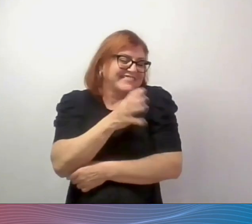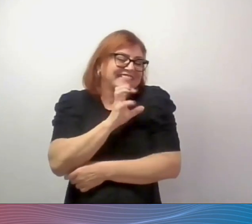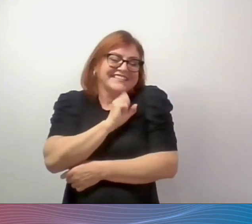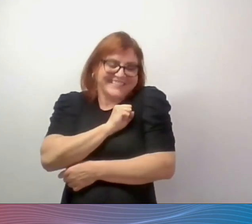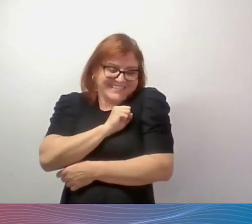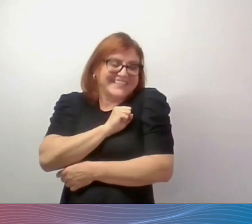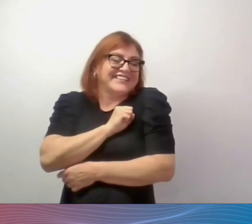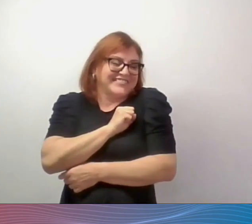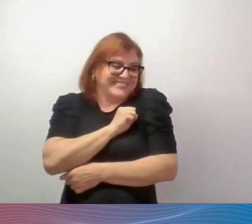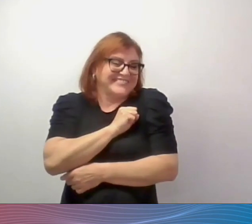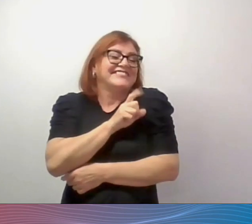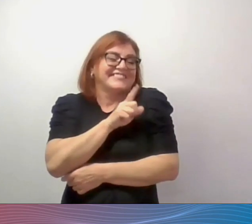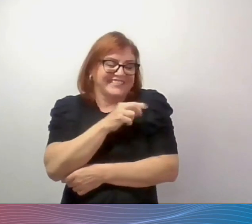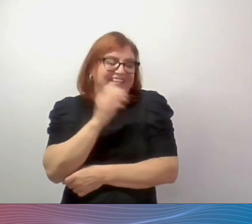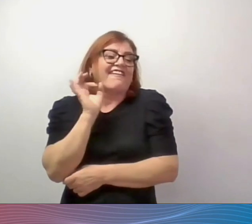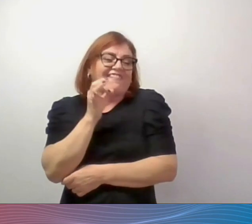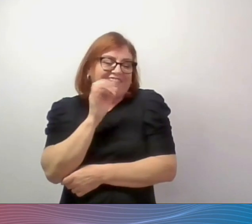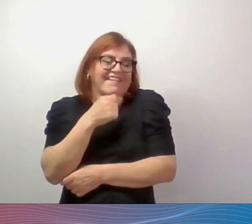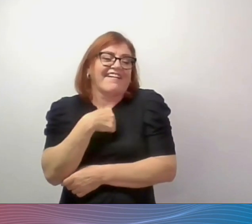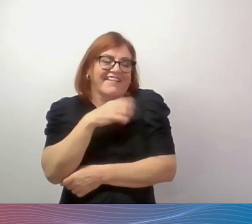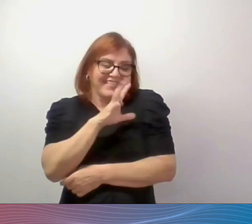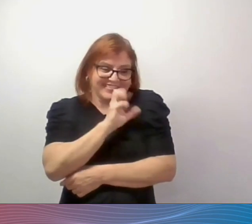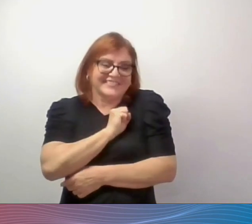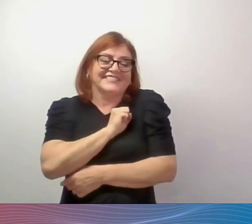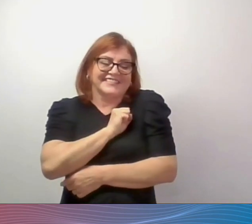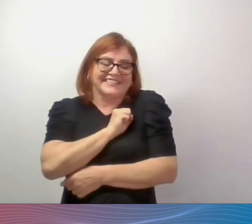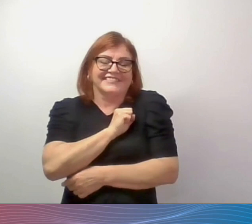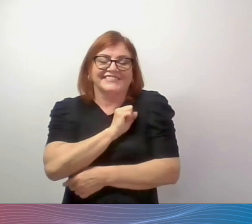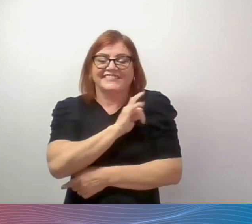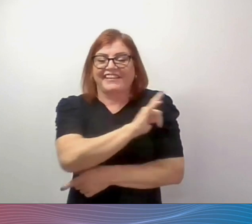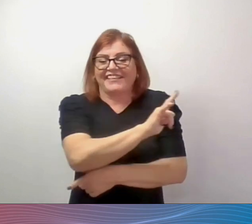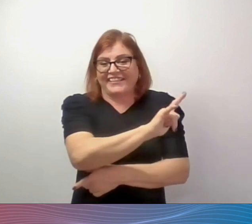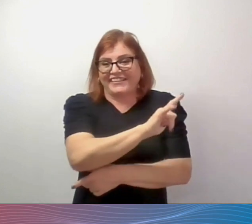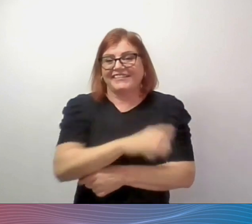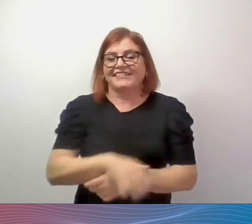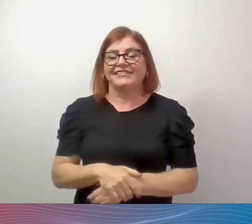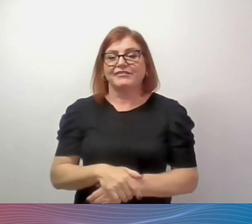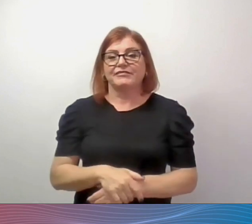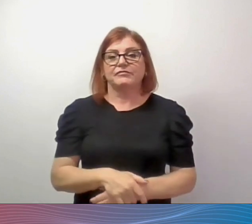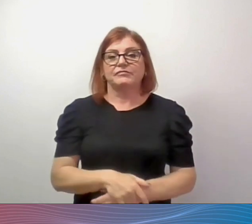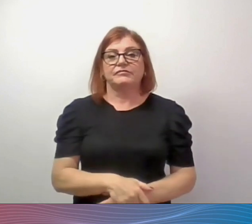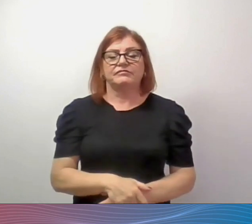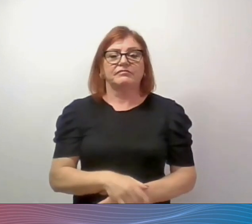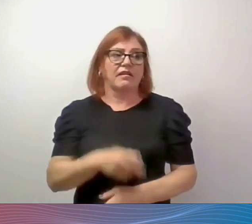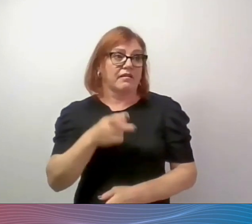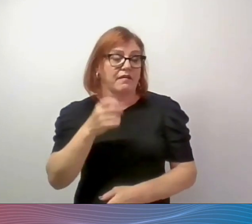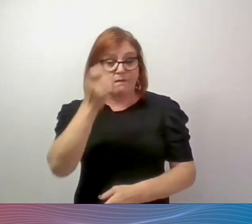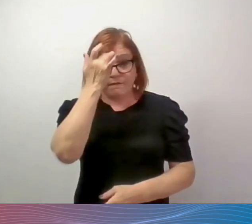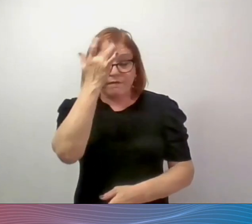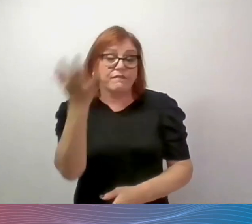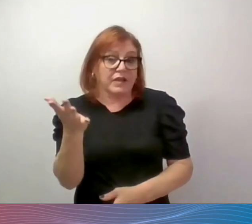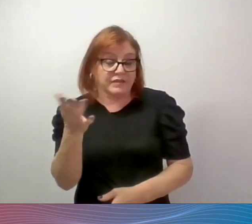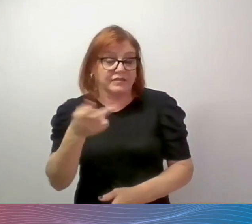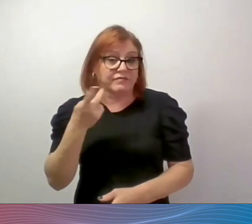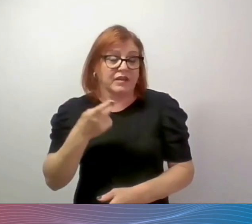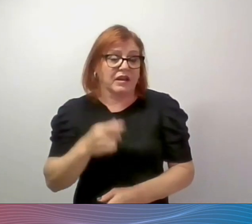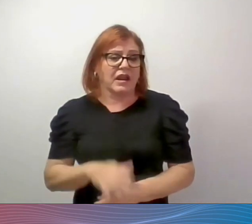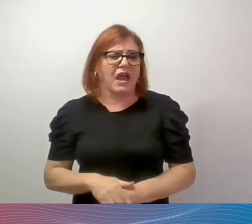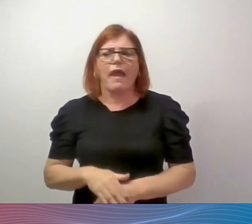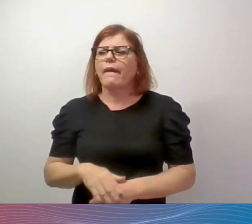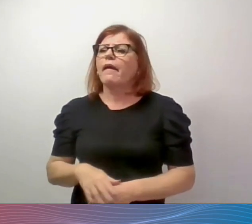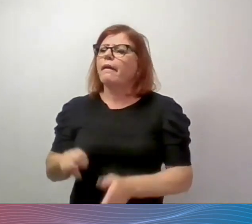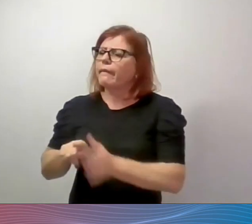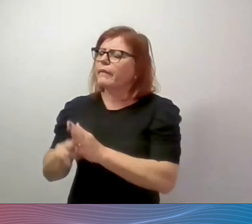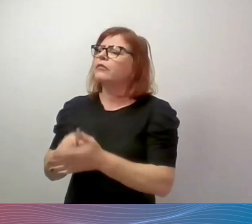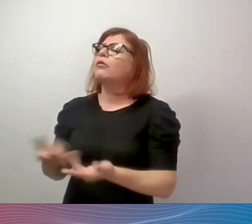Sometimes a husband and a wife they expect the other to say. Hoje você não, falou ainda. Oh, today you didn't say it. Fala, fala,